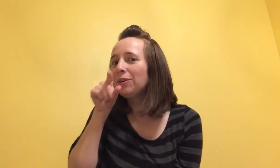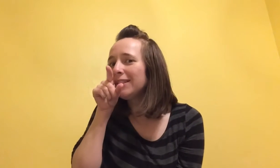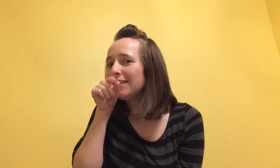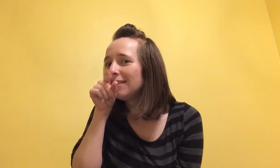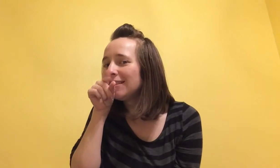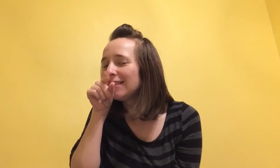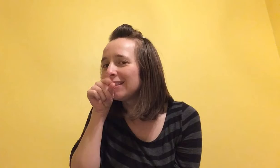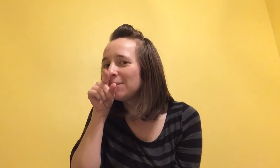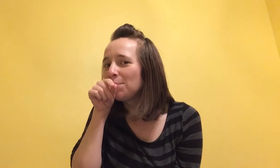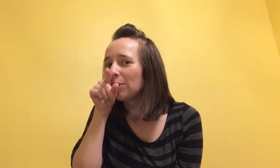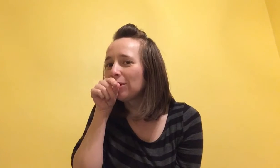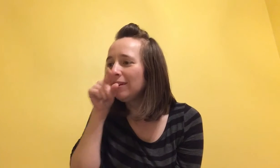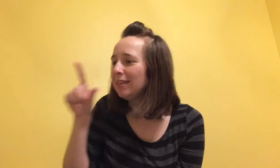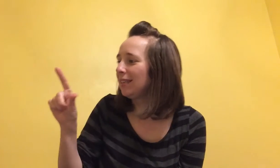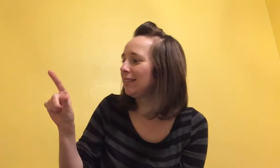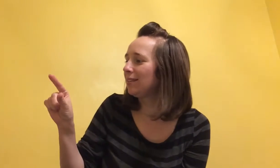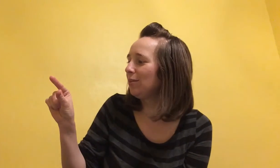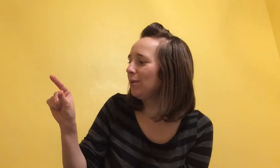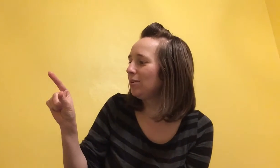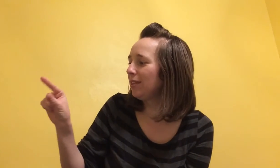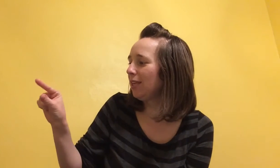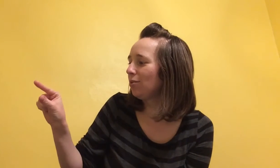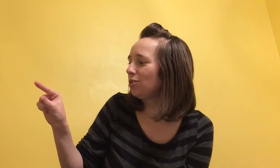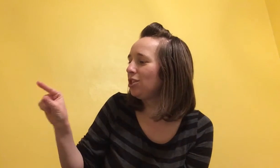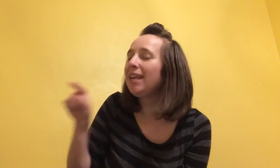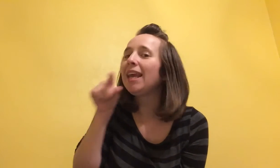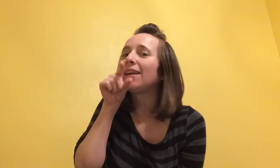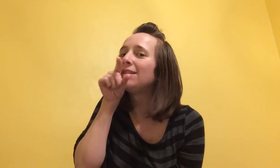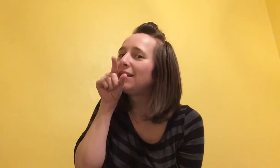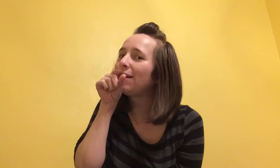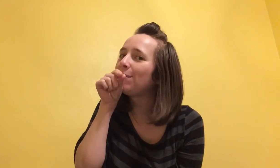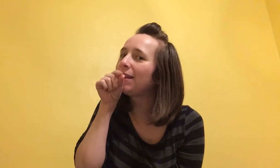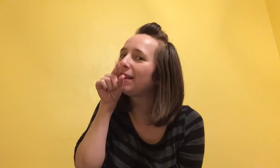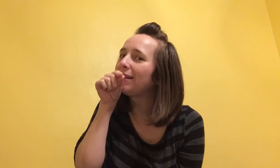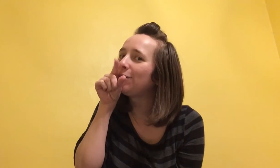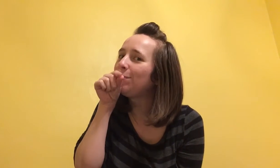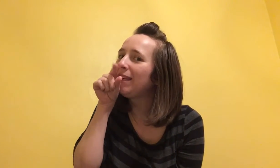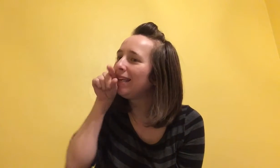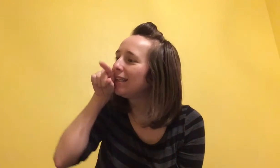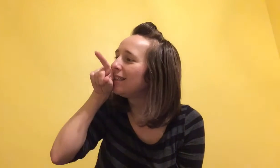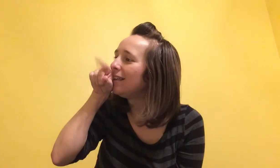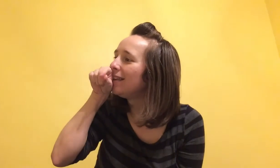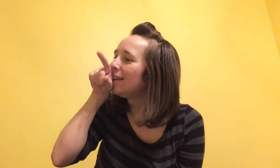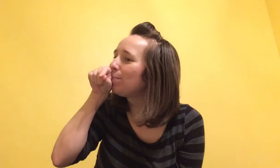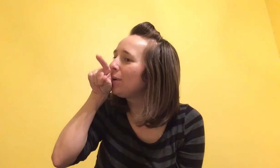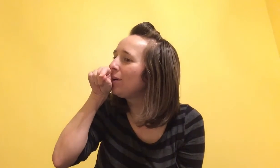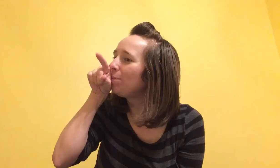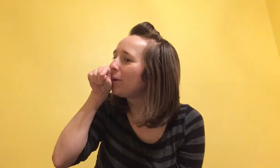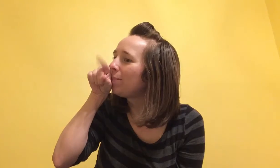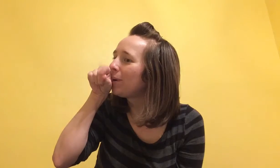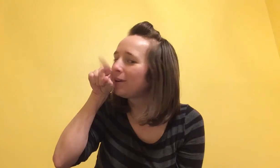Bird. This is bird. It's going to be using like your G hand to kind of make like a little beak. Bird.